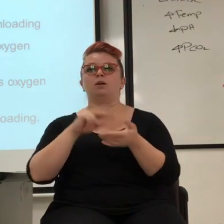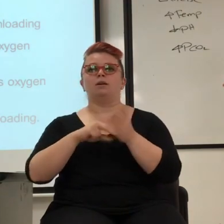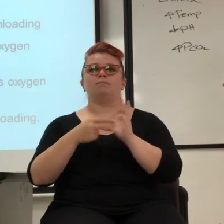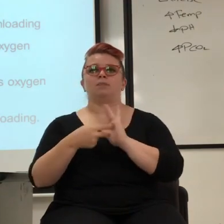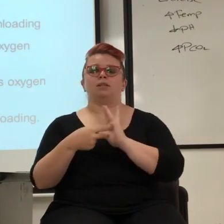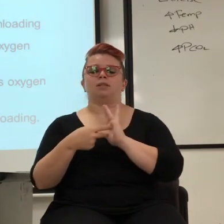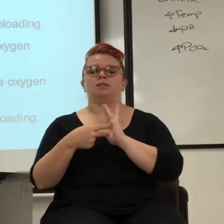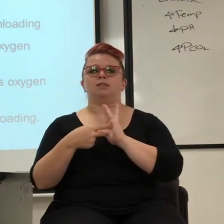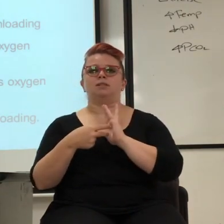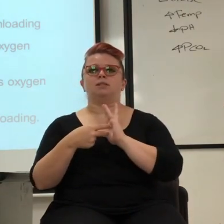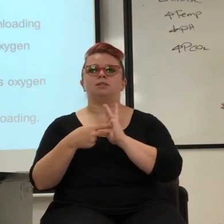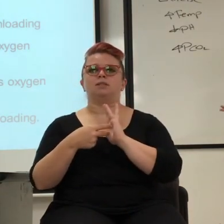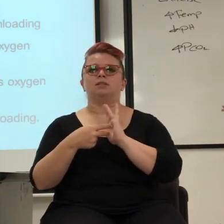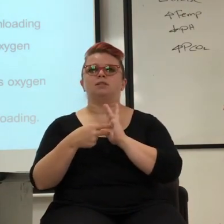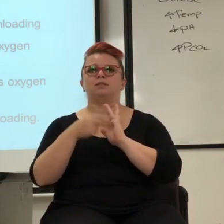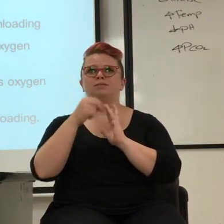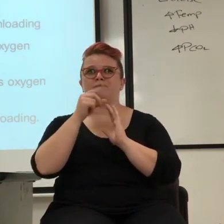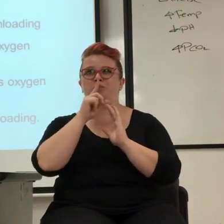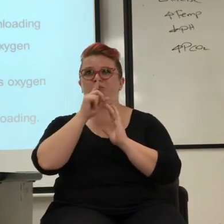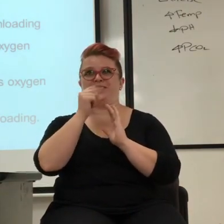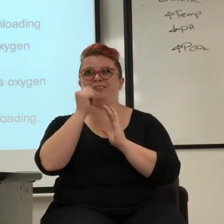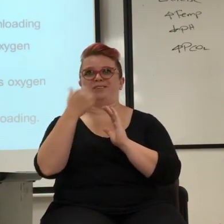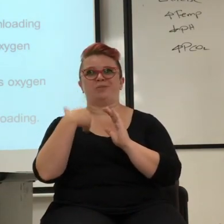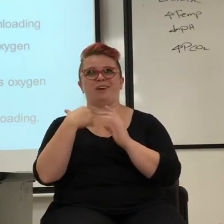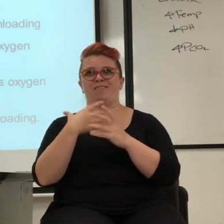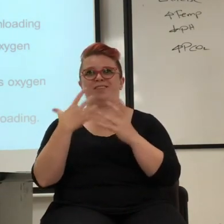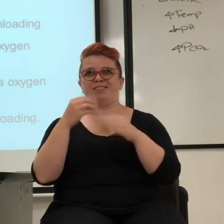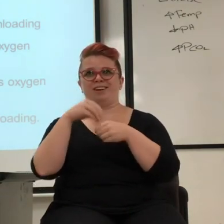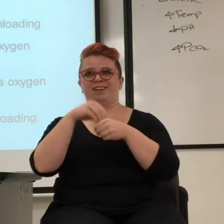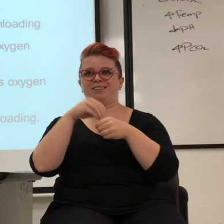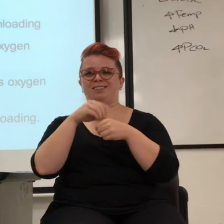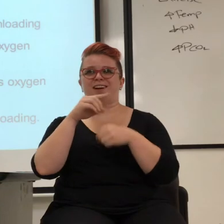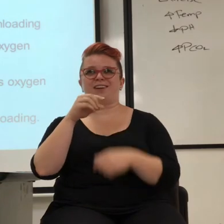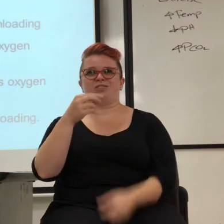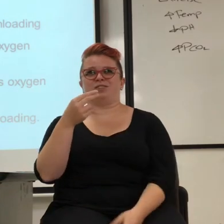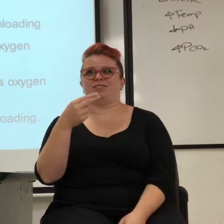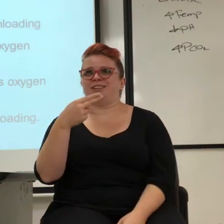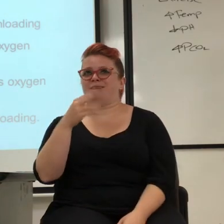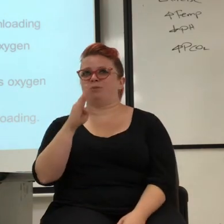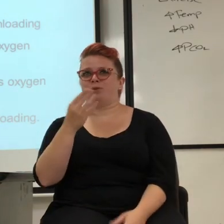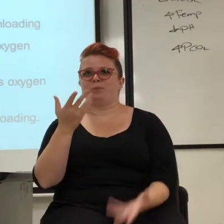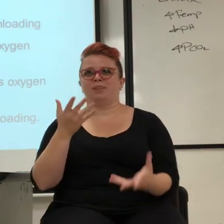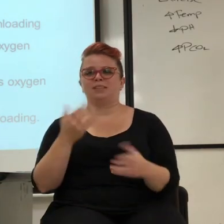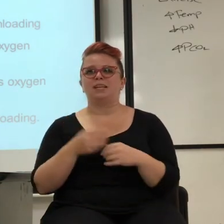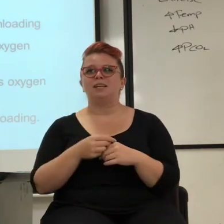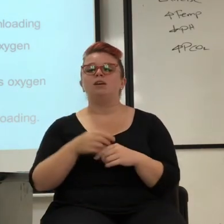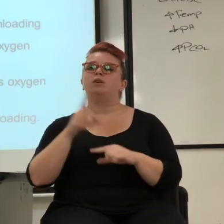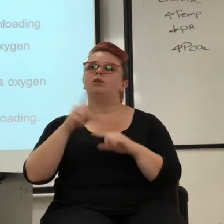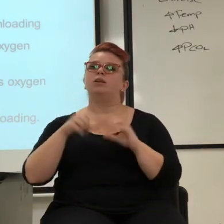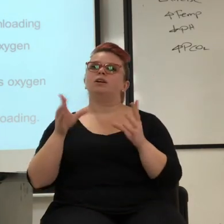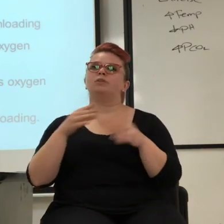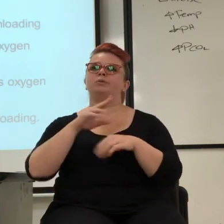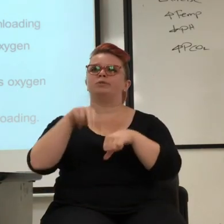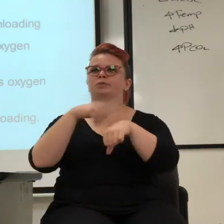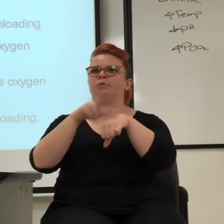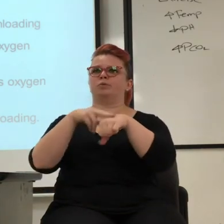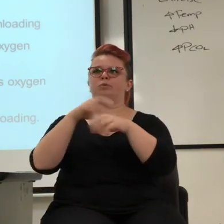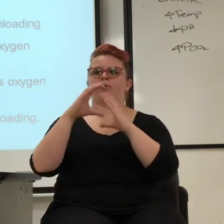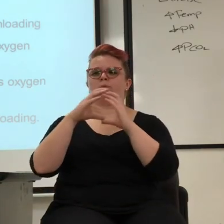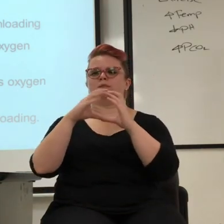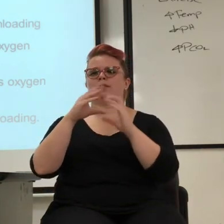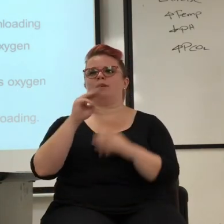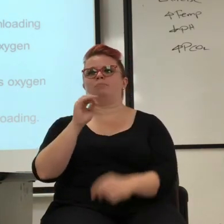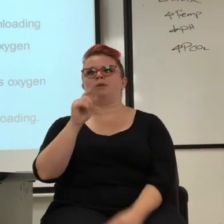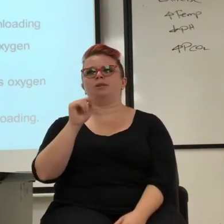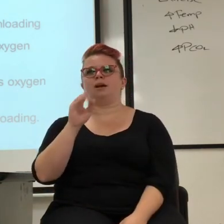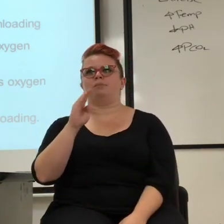means, well, they don't have hardly anything. They just have hemoglobin. So they can't do the regular cell metabolism. They can't do